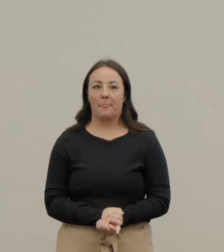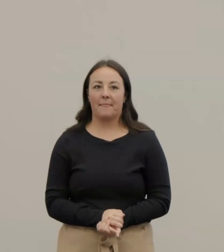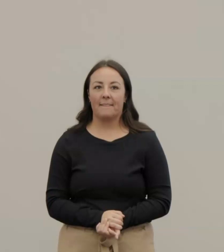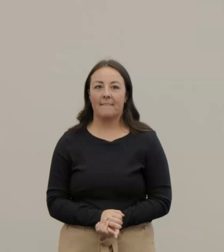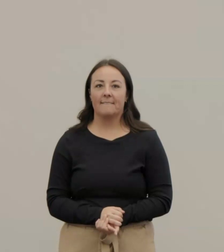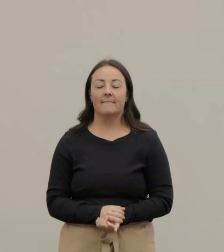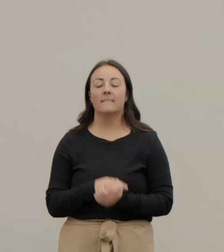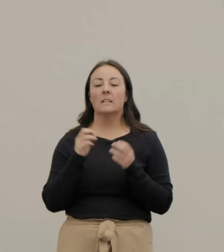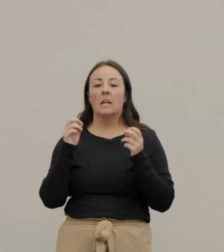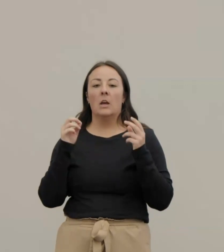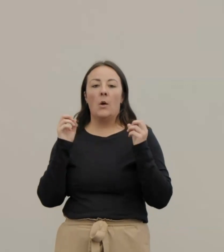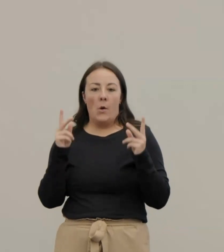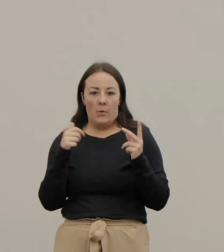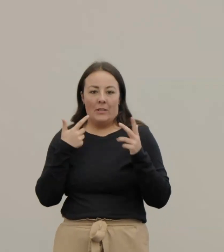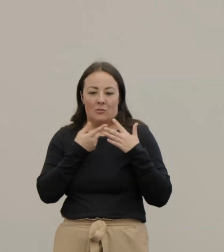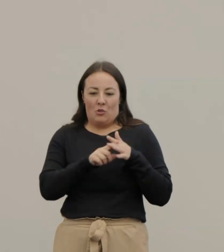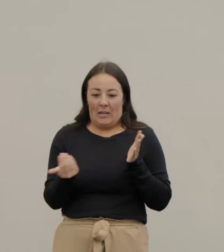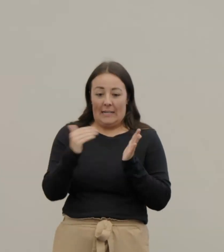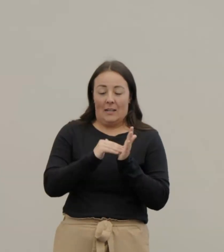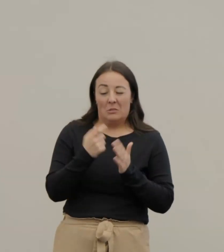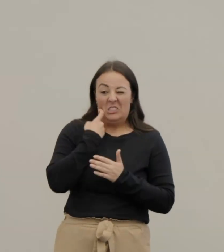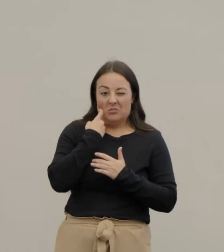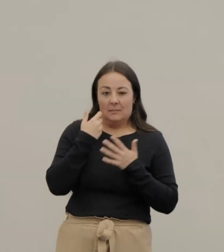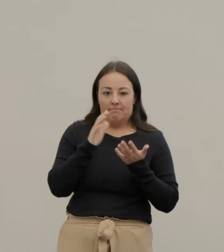let's start again, because we just talked about documents,